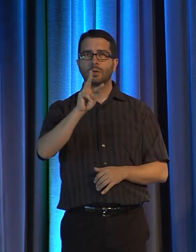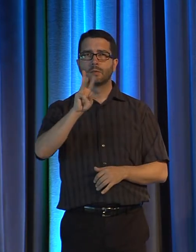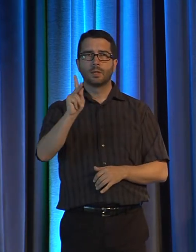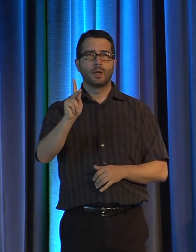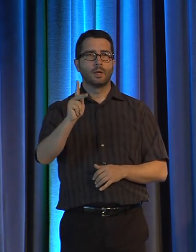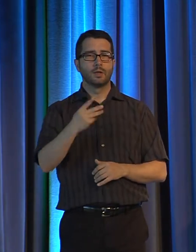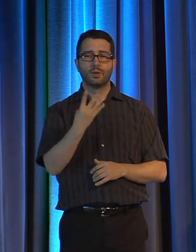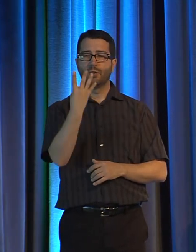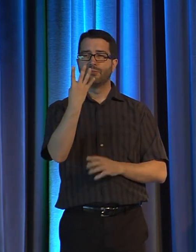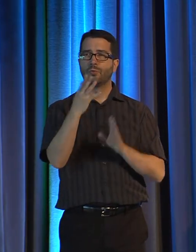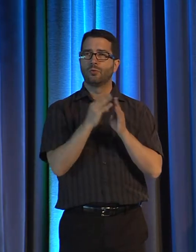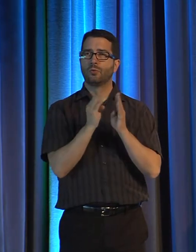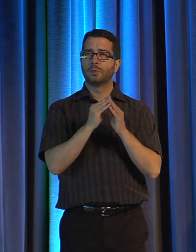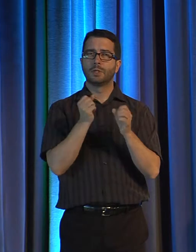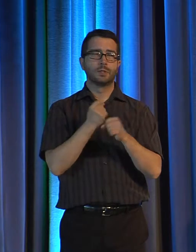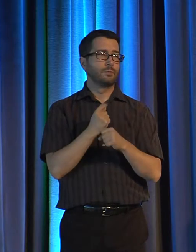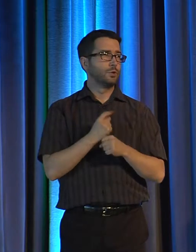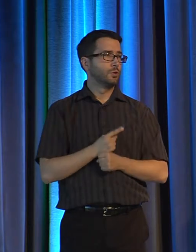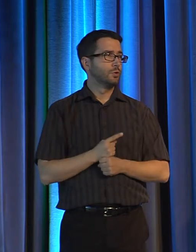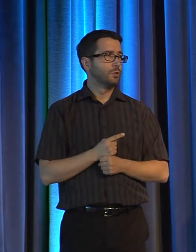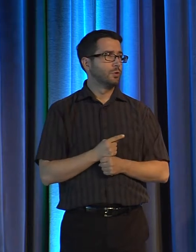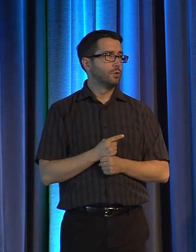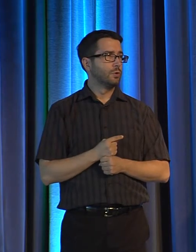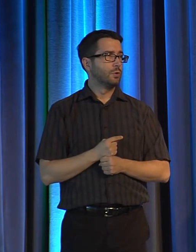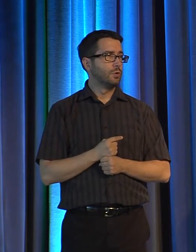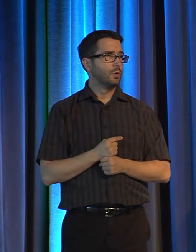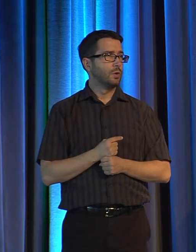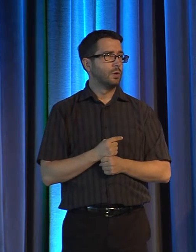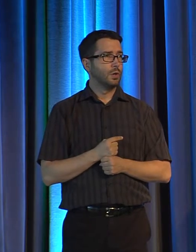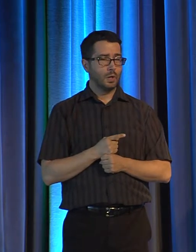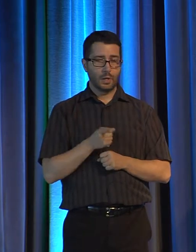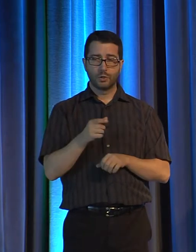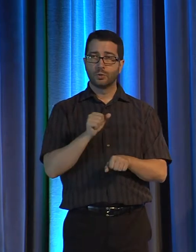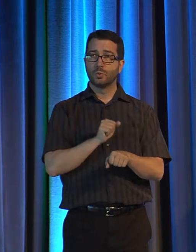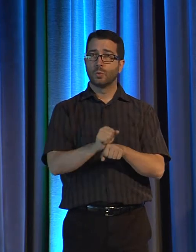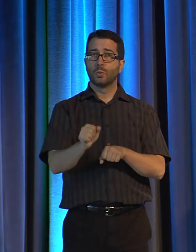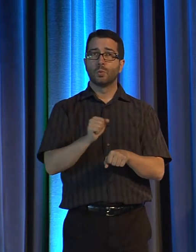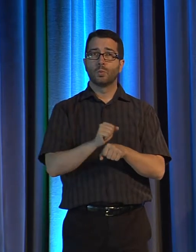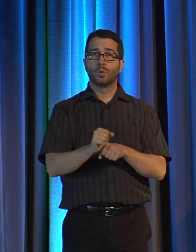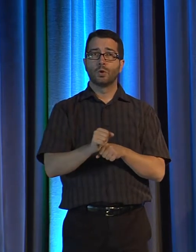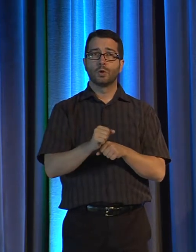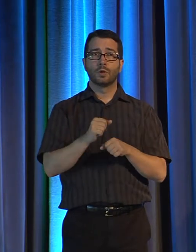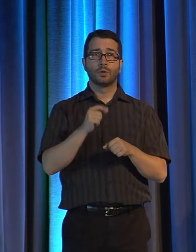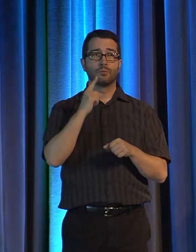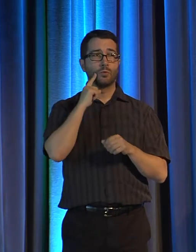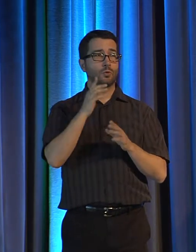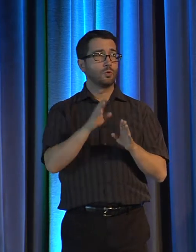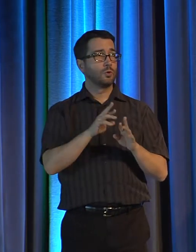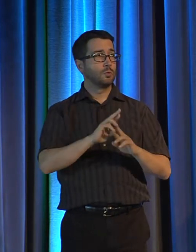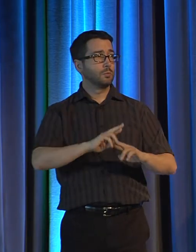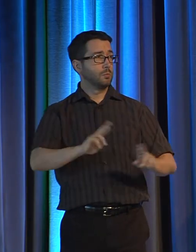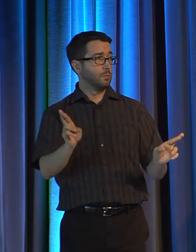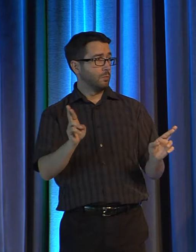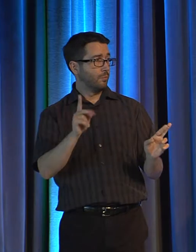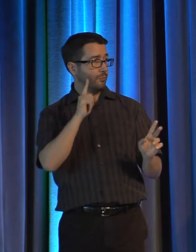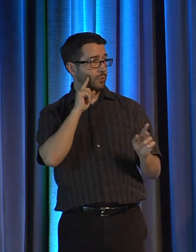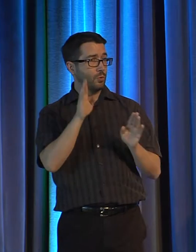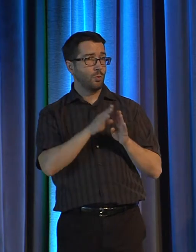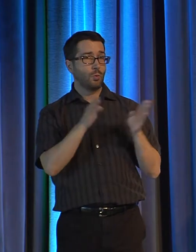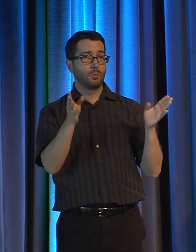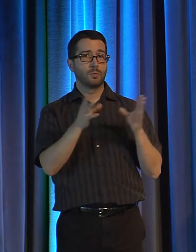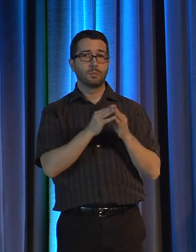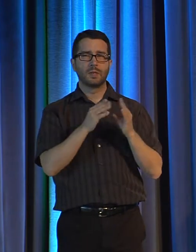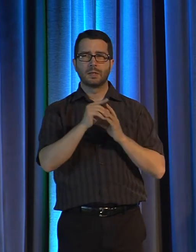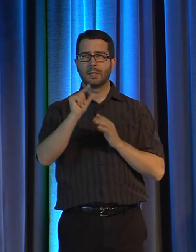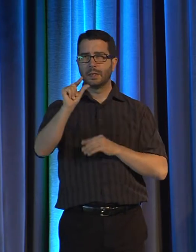meetings a year. This work to prepare for that open meeting concept will take a bit of